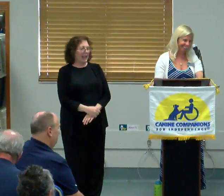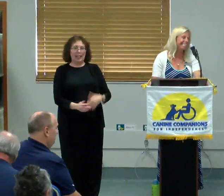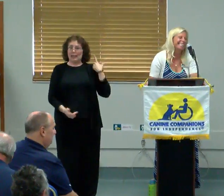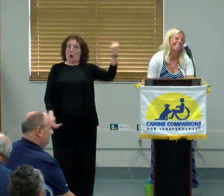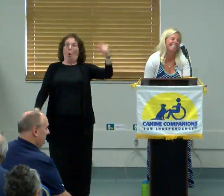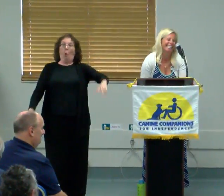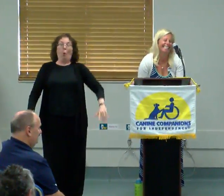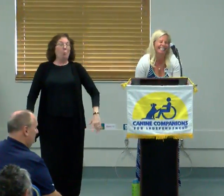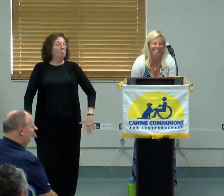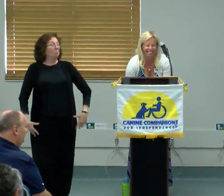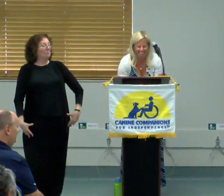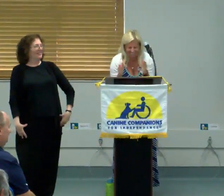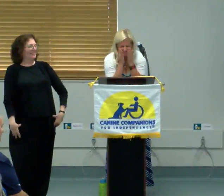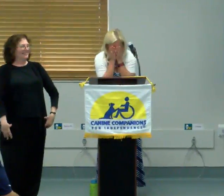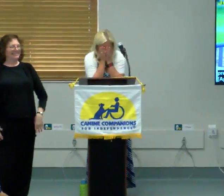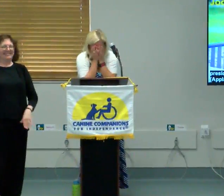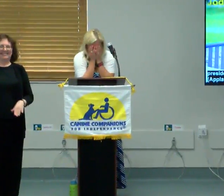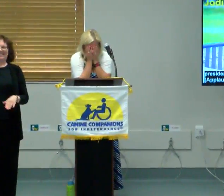Let's go.